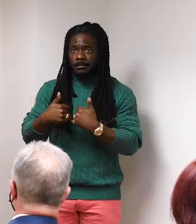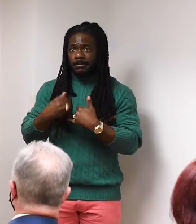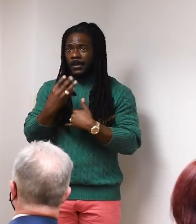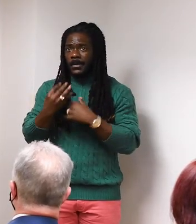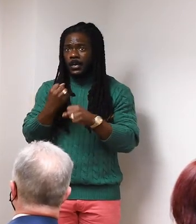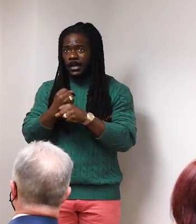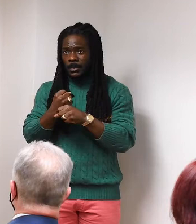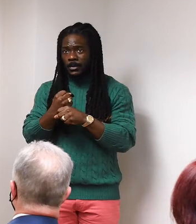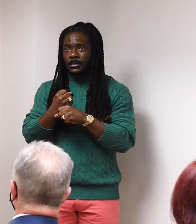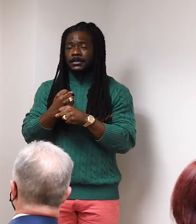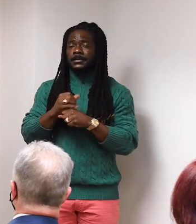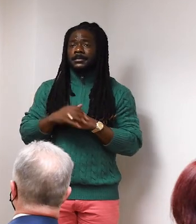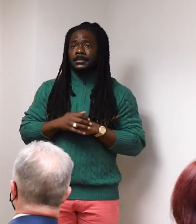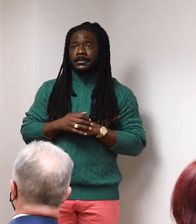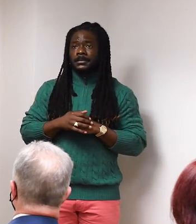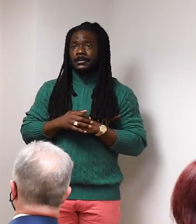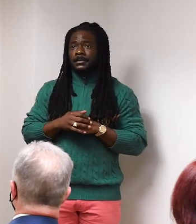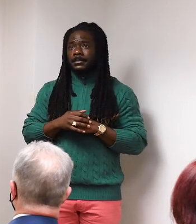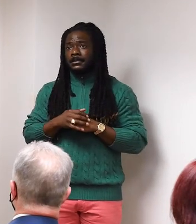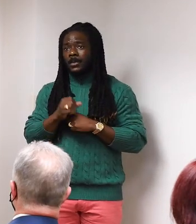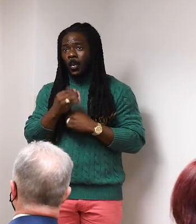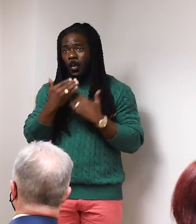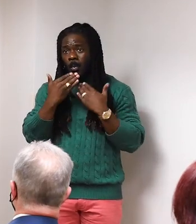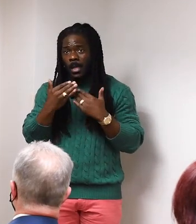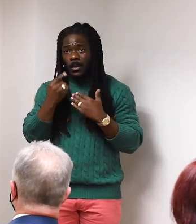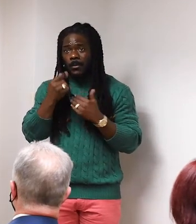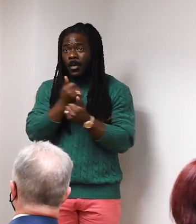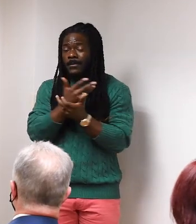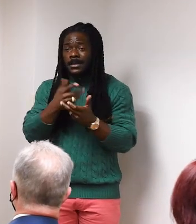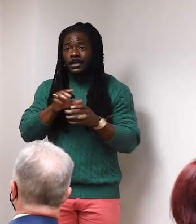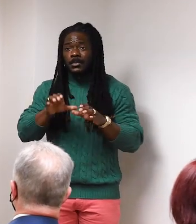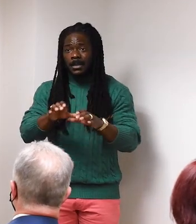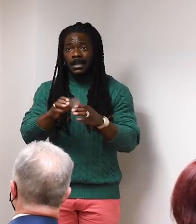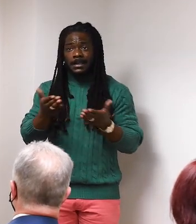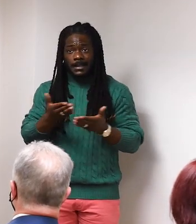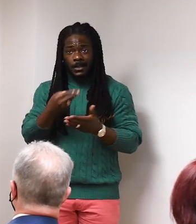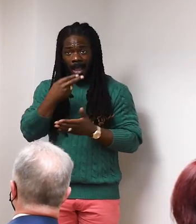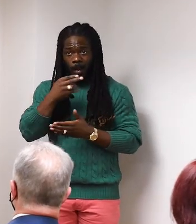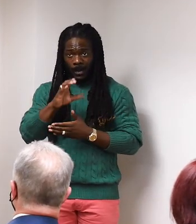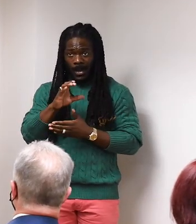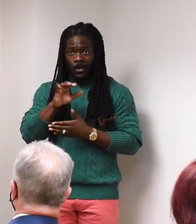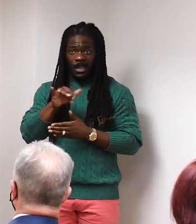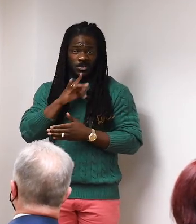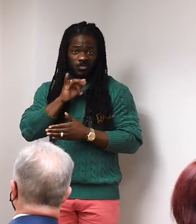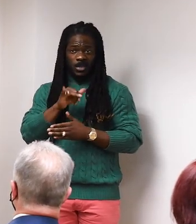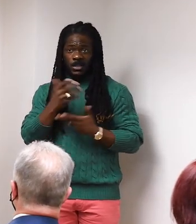few years, and I thank you for what you've done here in Howard County, which is really a model.